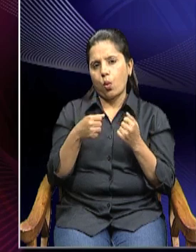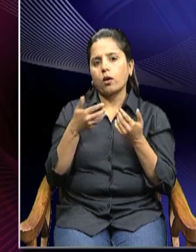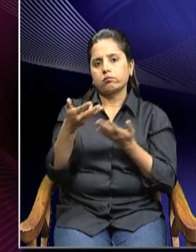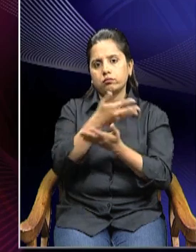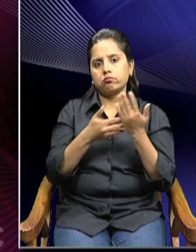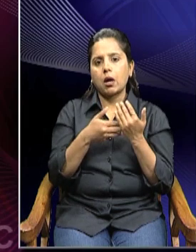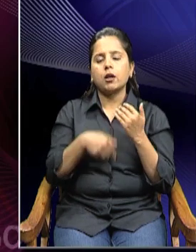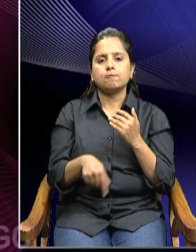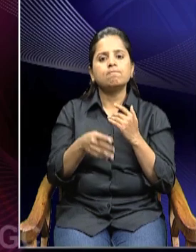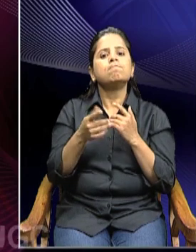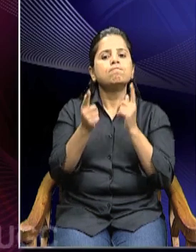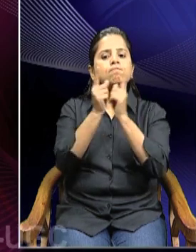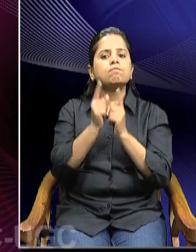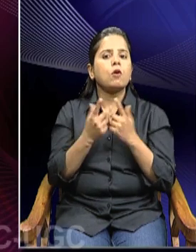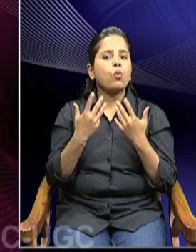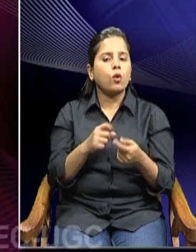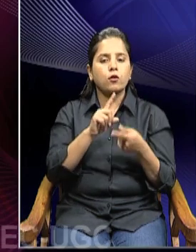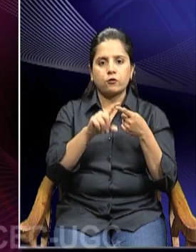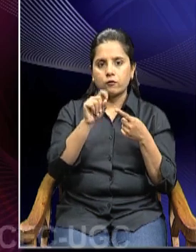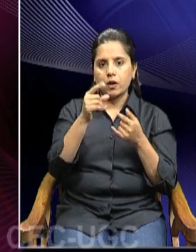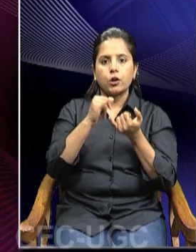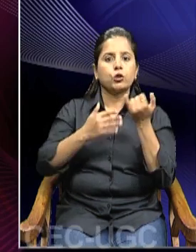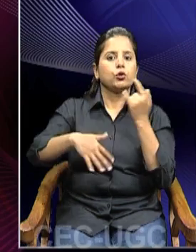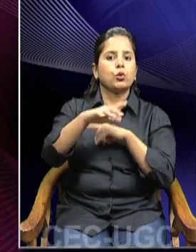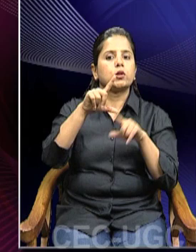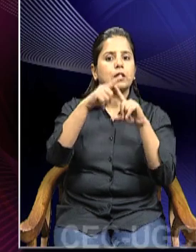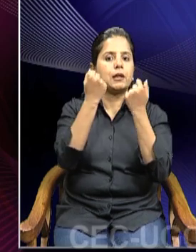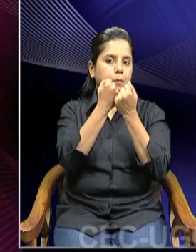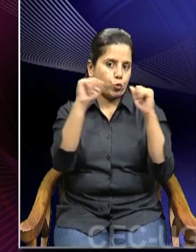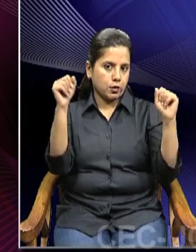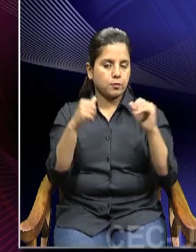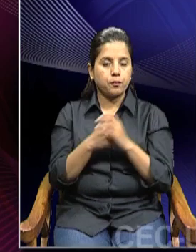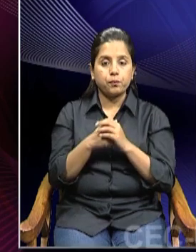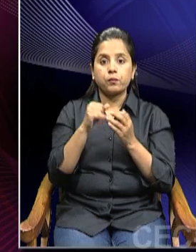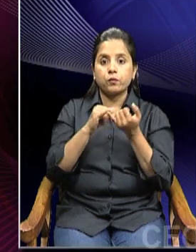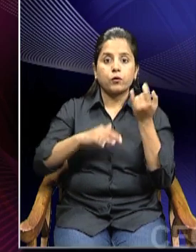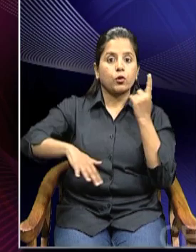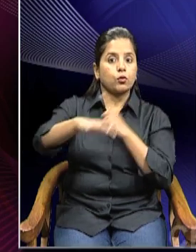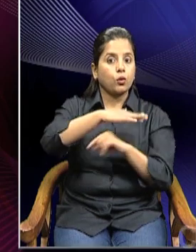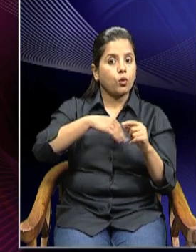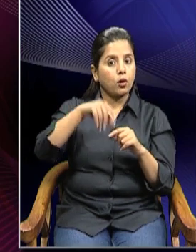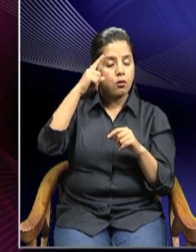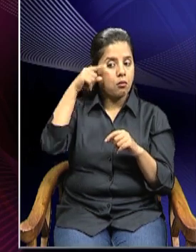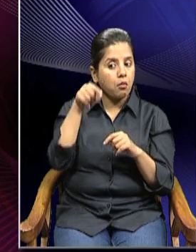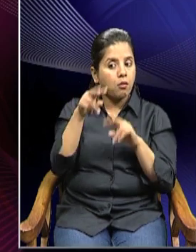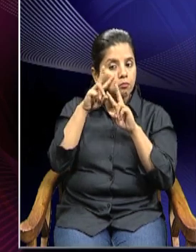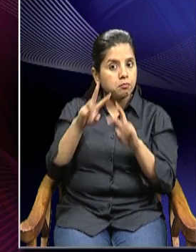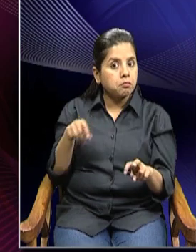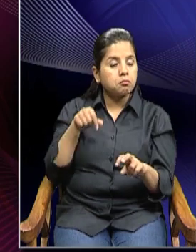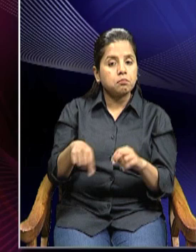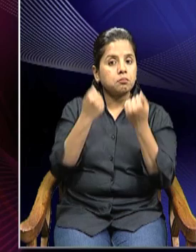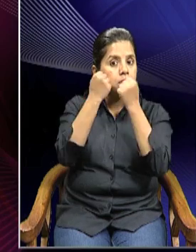discuss briefly. The first is sociological liberalism. Sociological liberalism believes